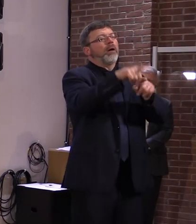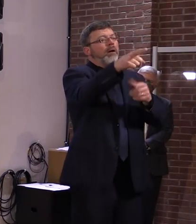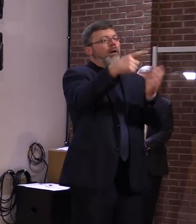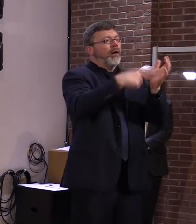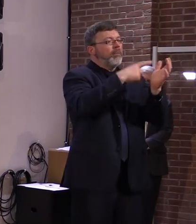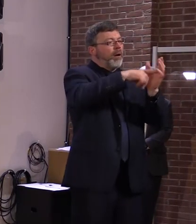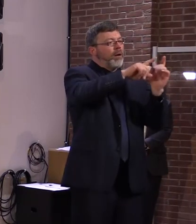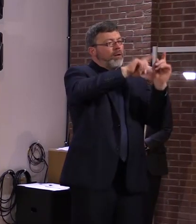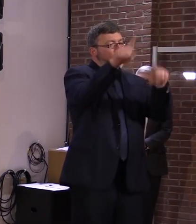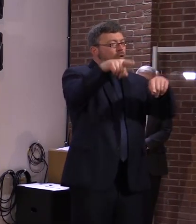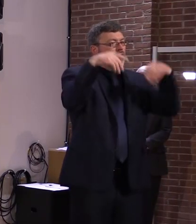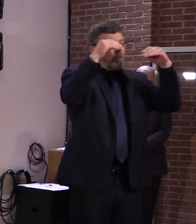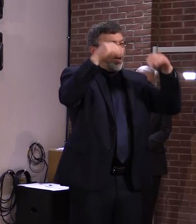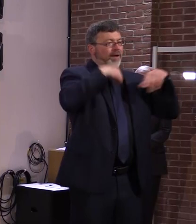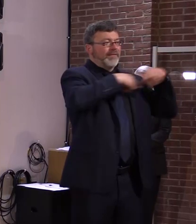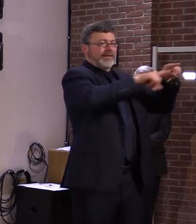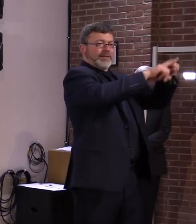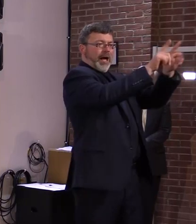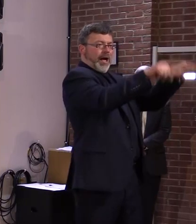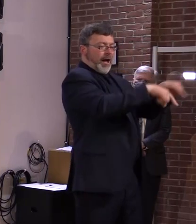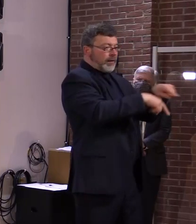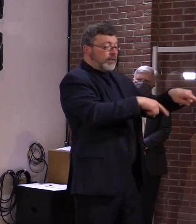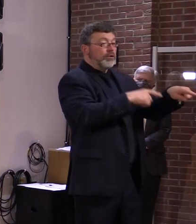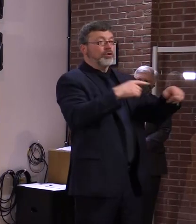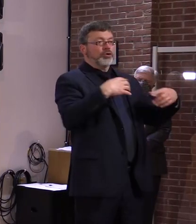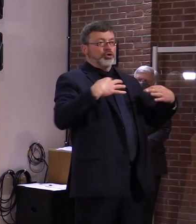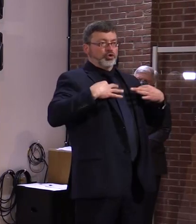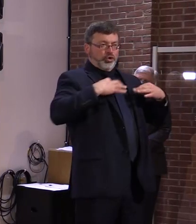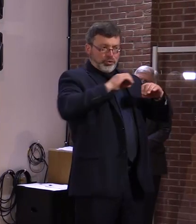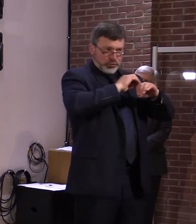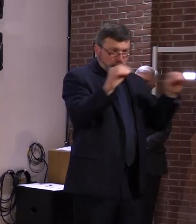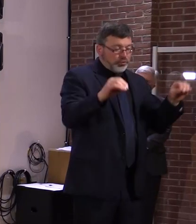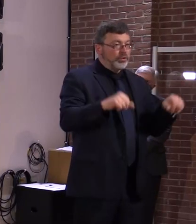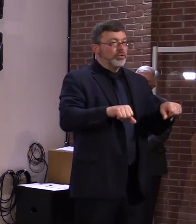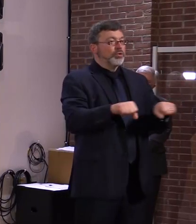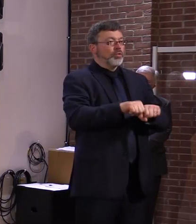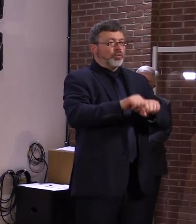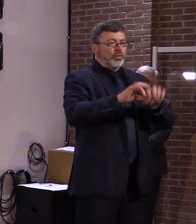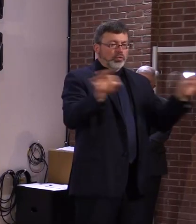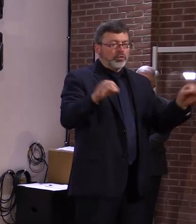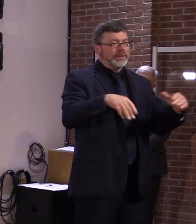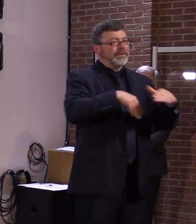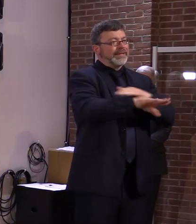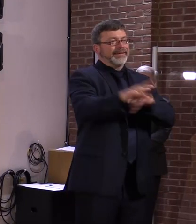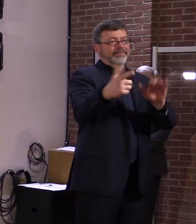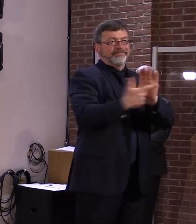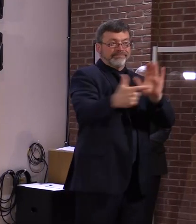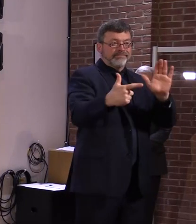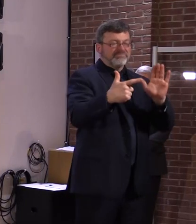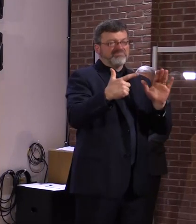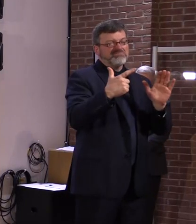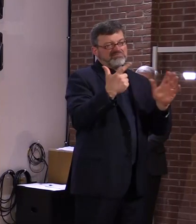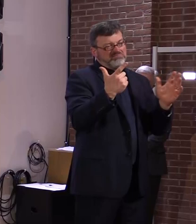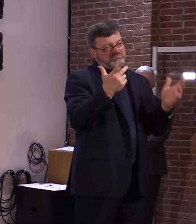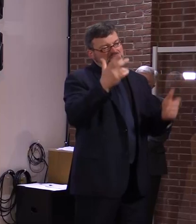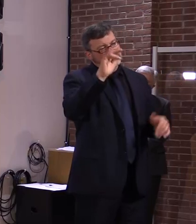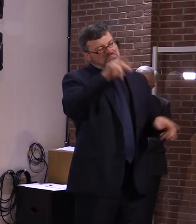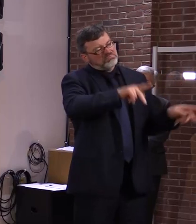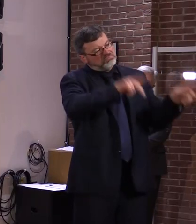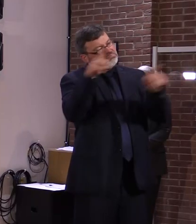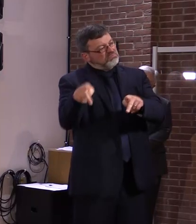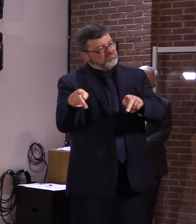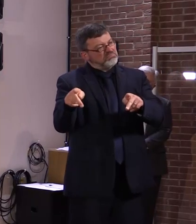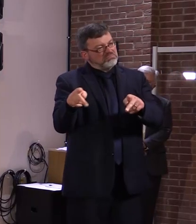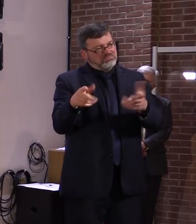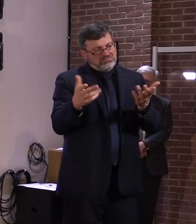customers to do the same. How they enforce it is another matter. We have taken a different approach here